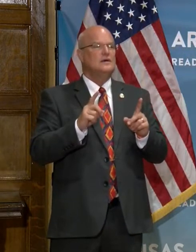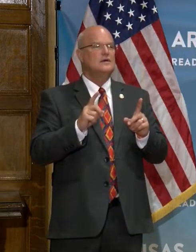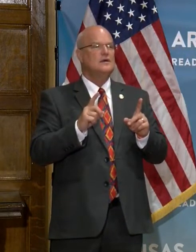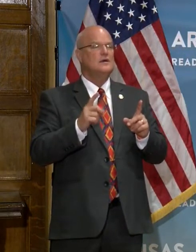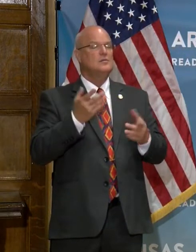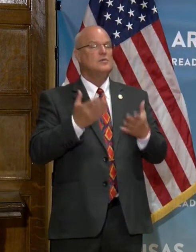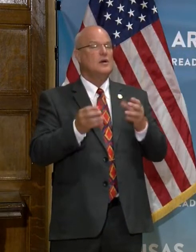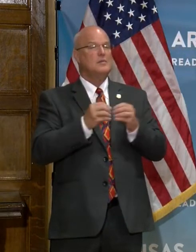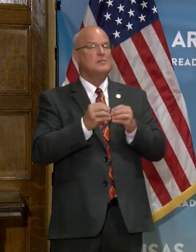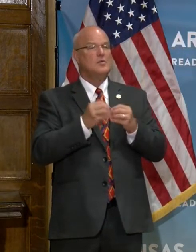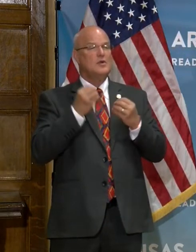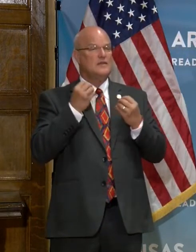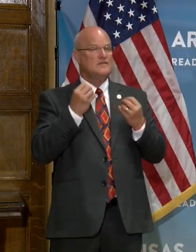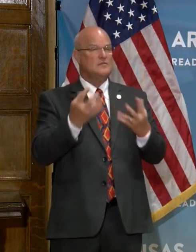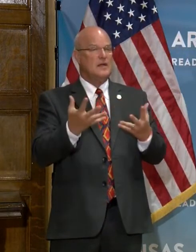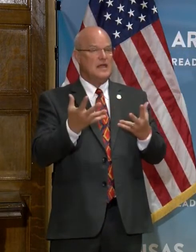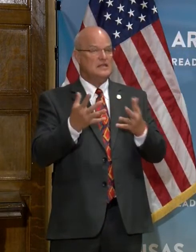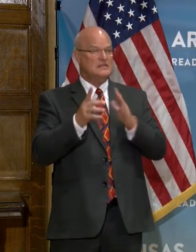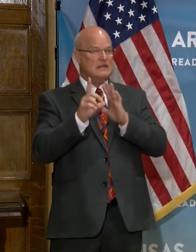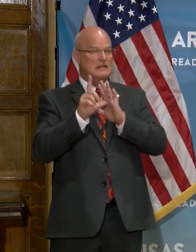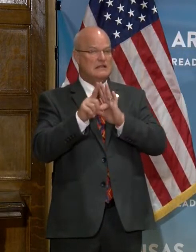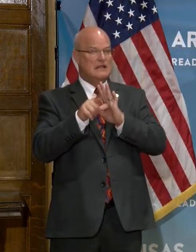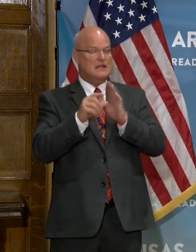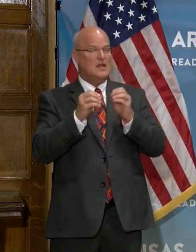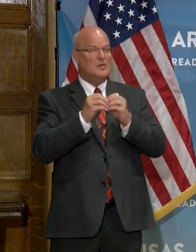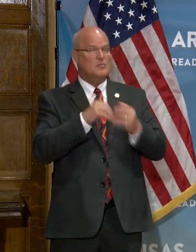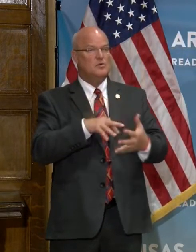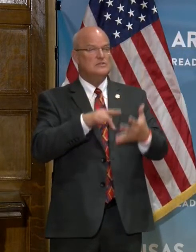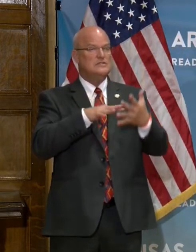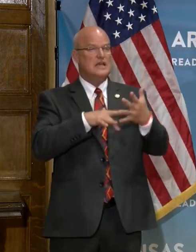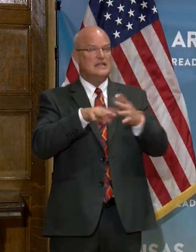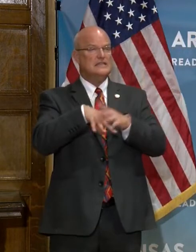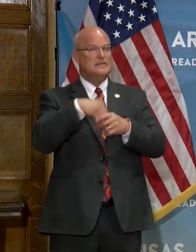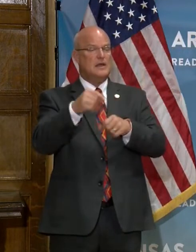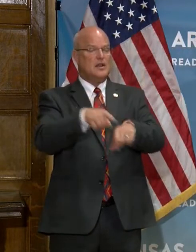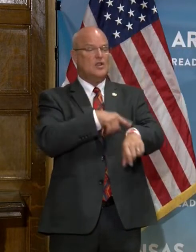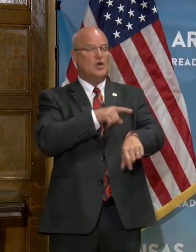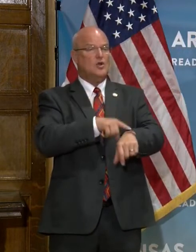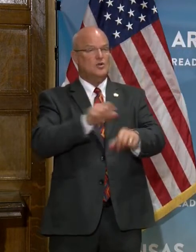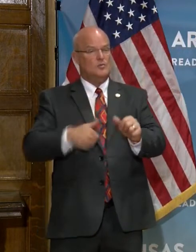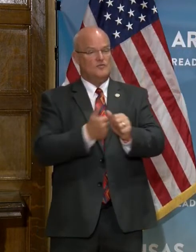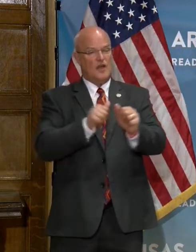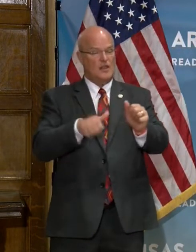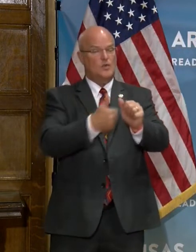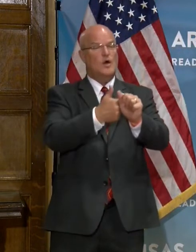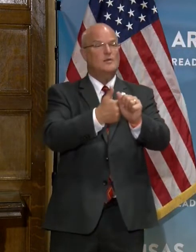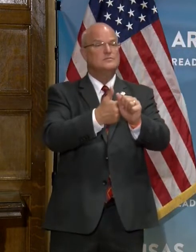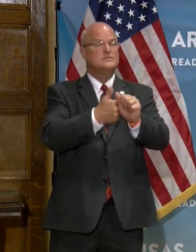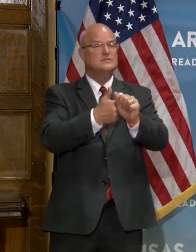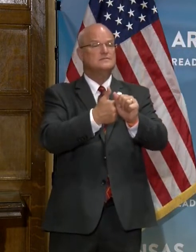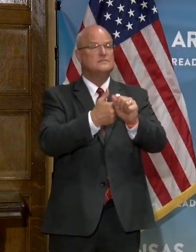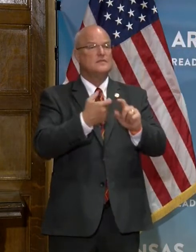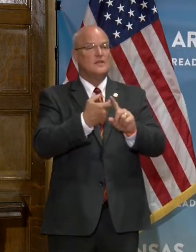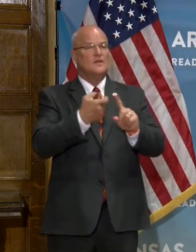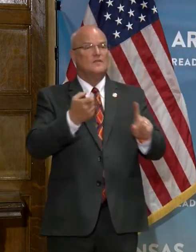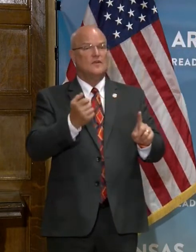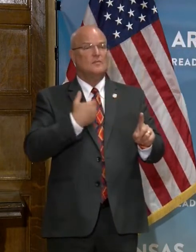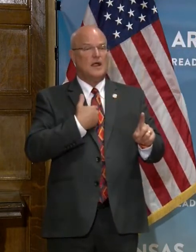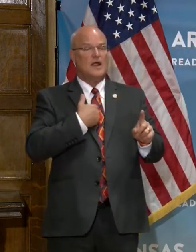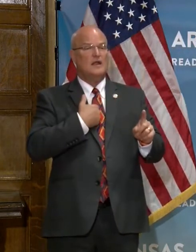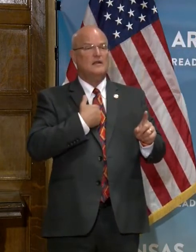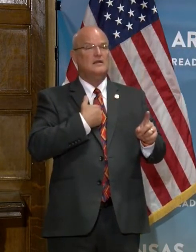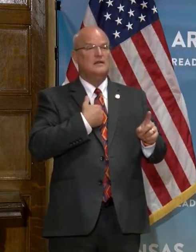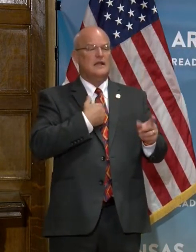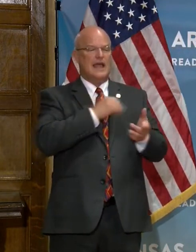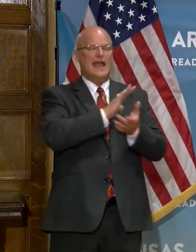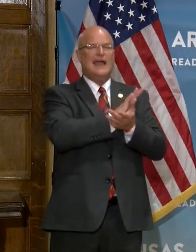We'll probably get more information on that as more studies come out, long-term follow-ups from our academic